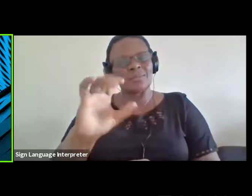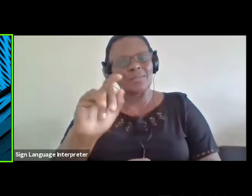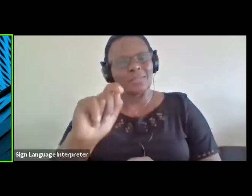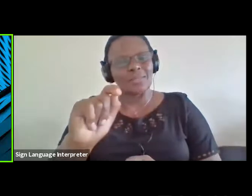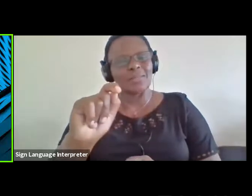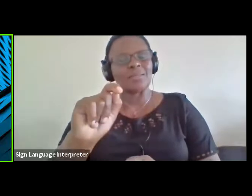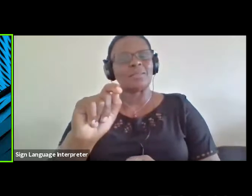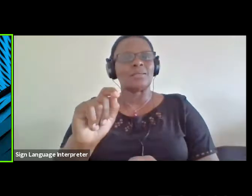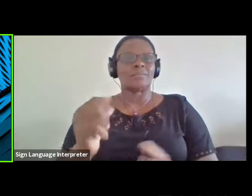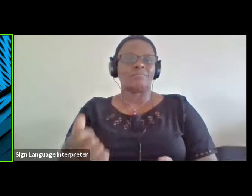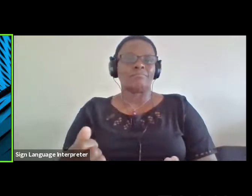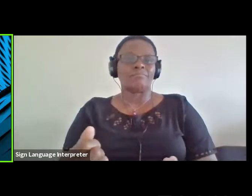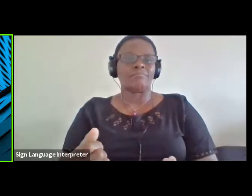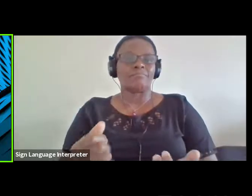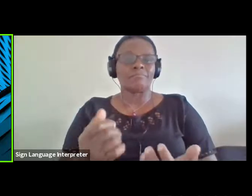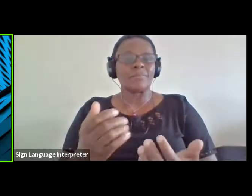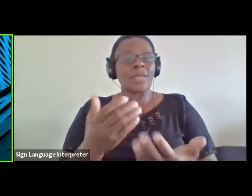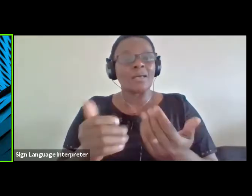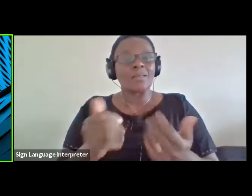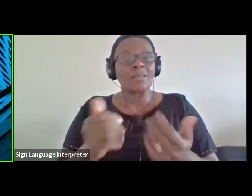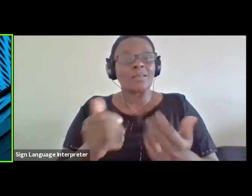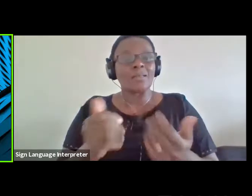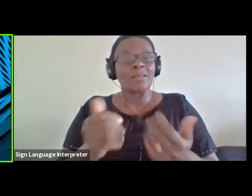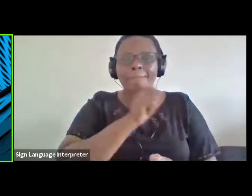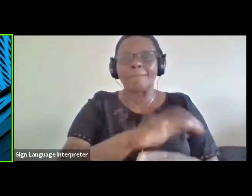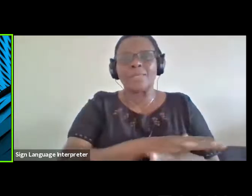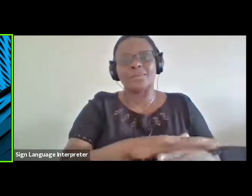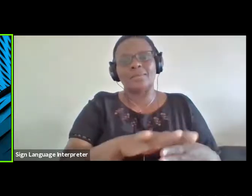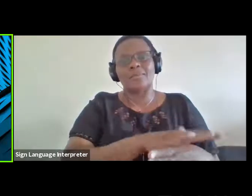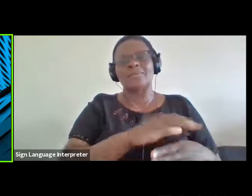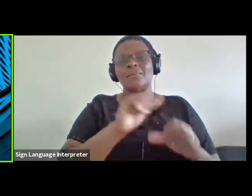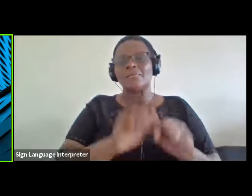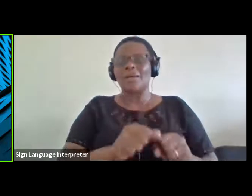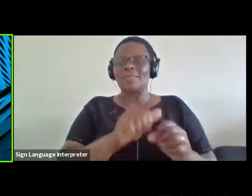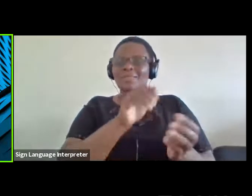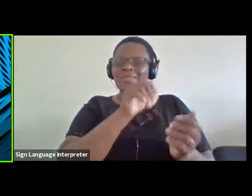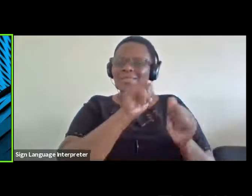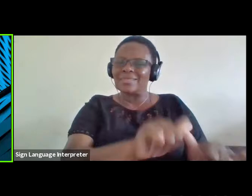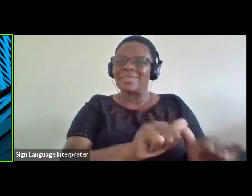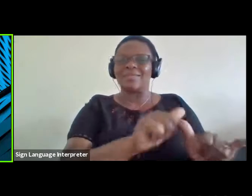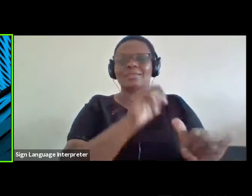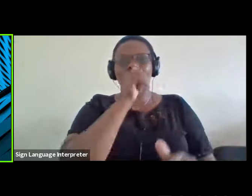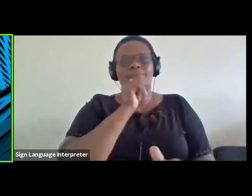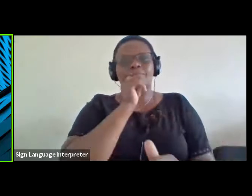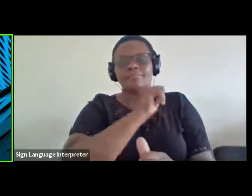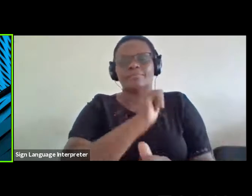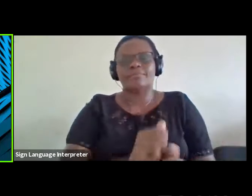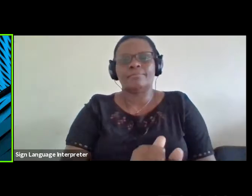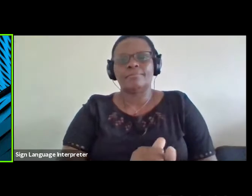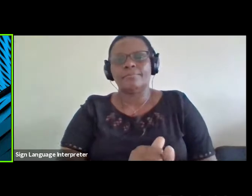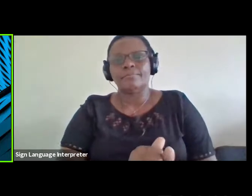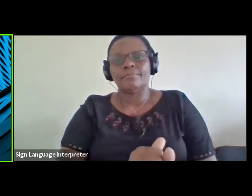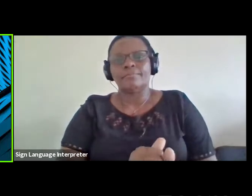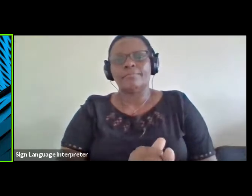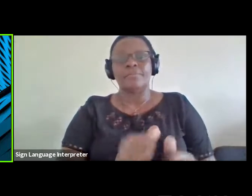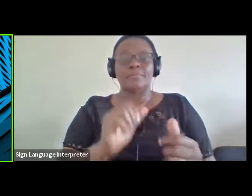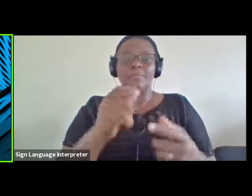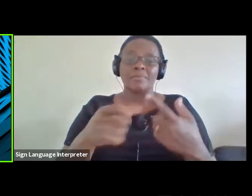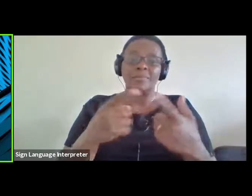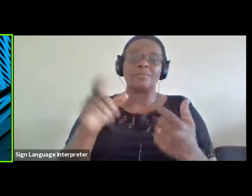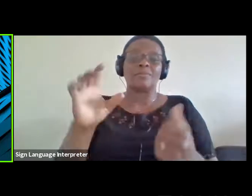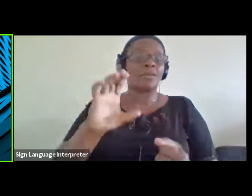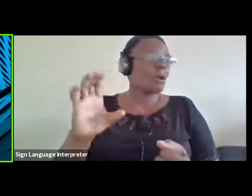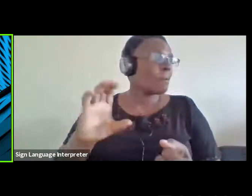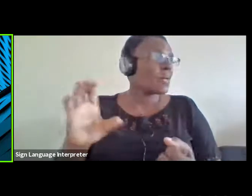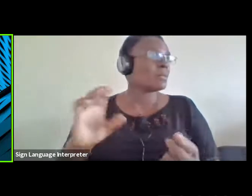trade secrets or other confidential business information, with the intent of providing competitive advantages to companies or commercial